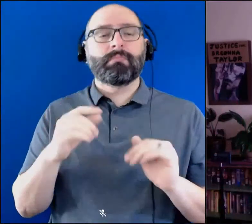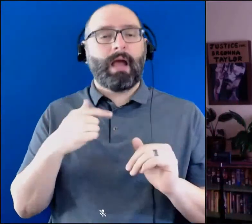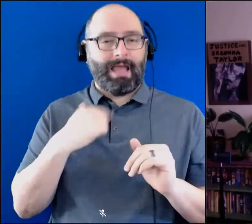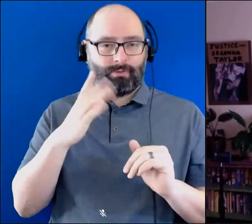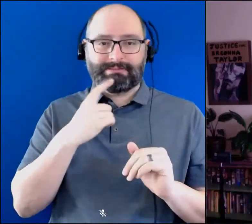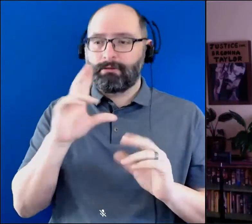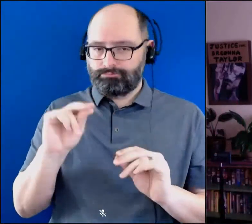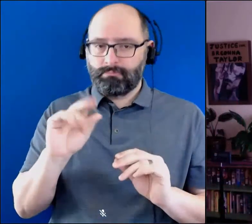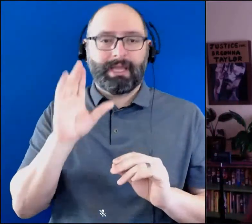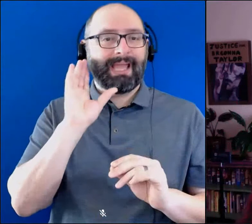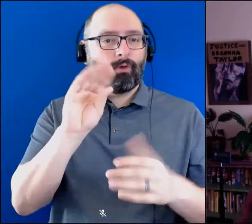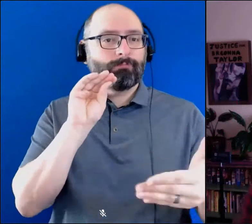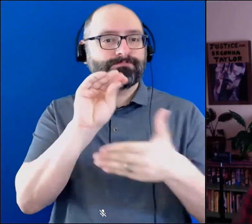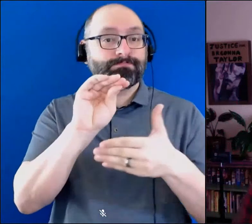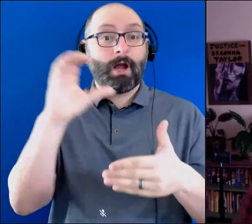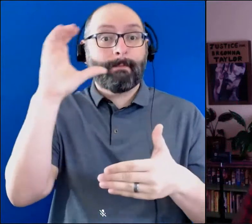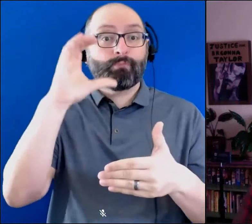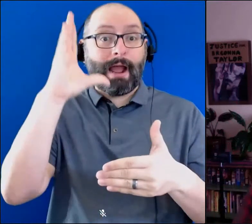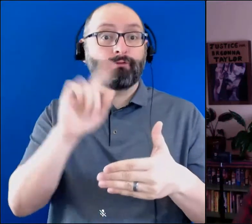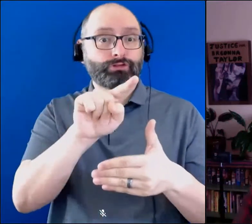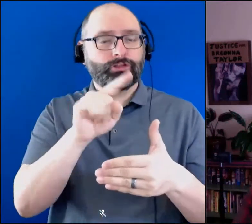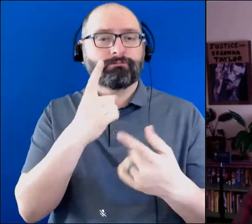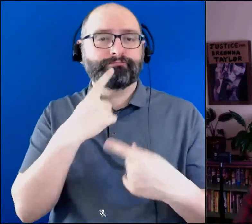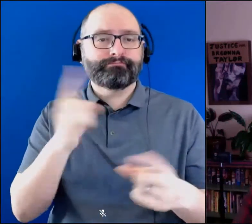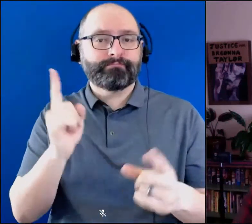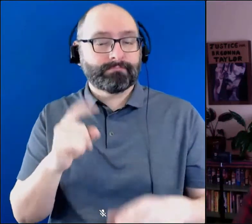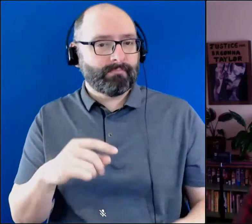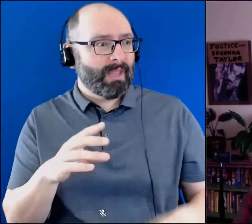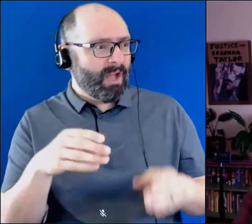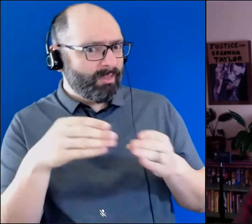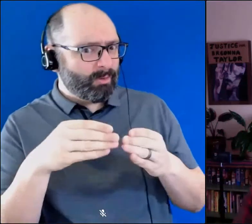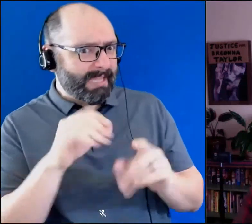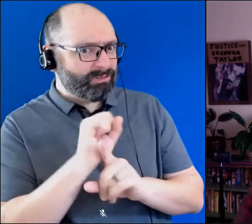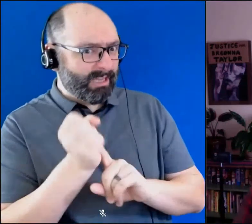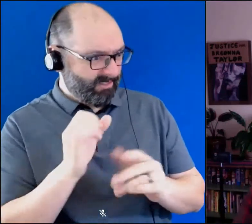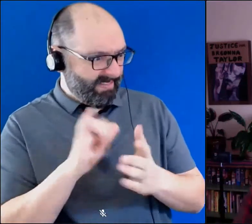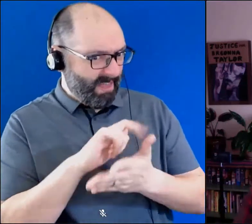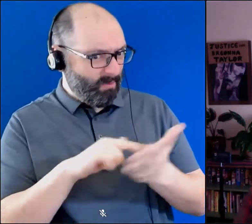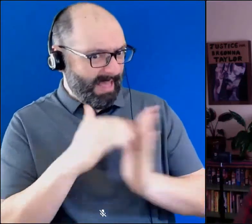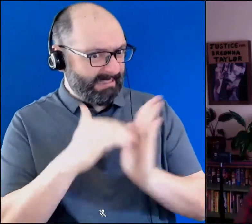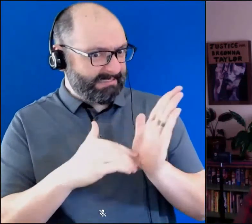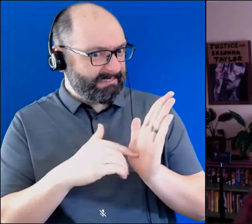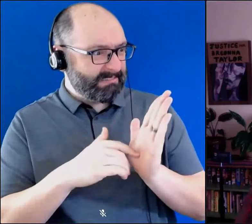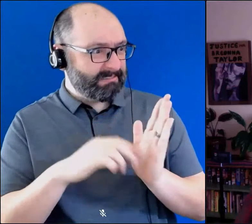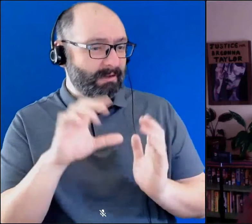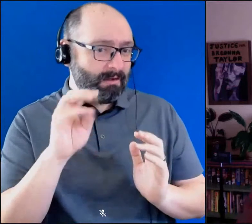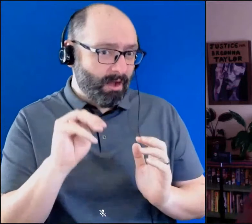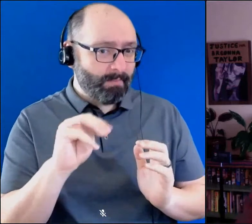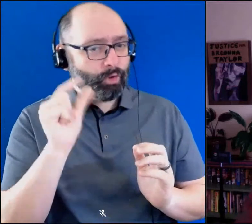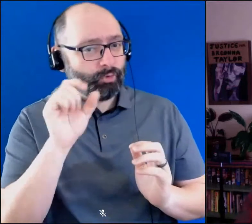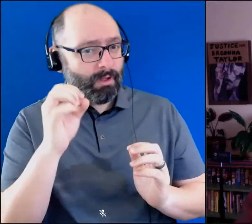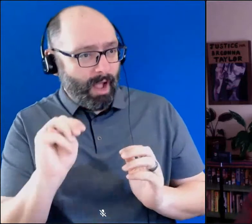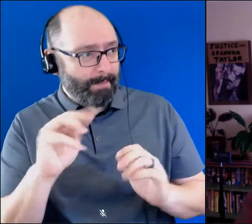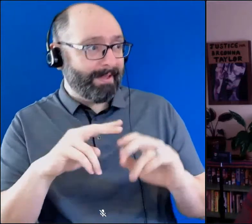sense. Timothy, the example edge cases are those things I listed, google.com, the really long one. We could put one with